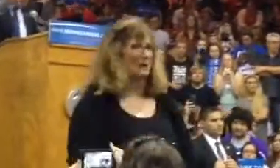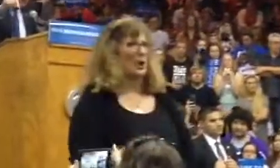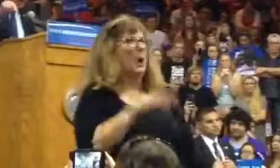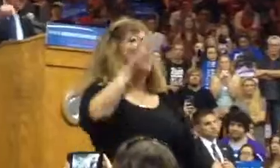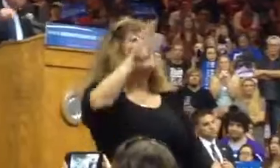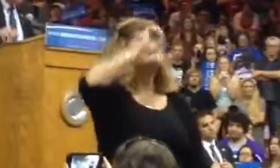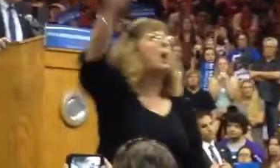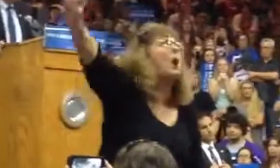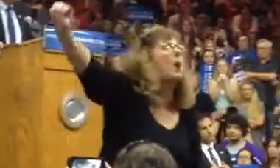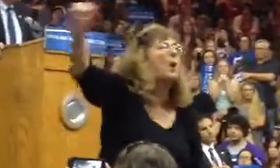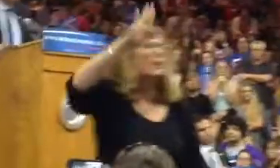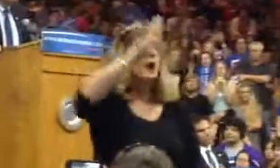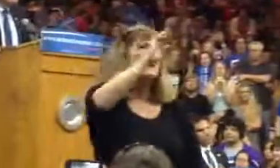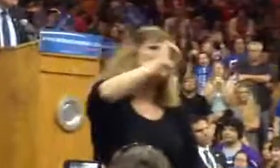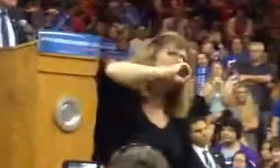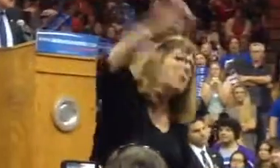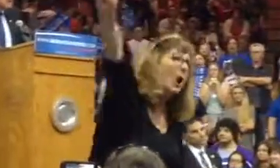of Oregon,